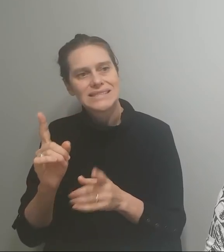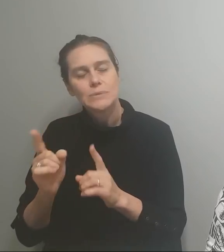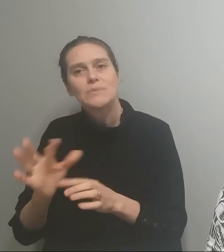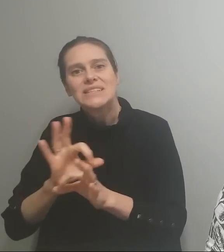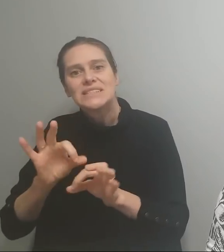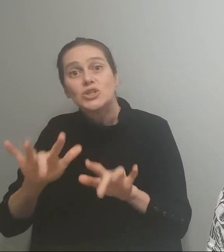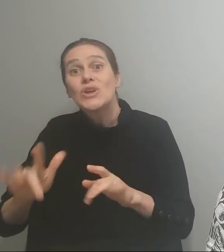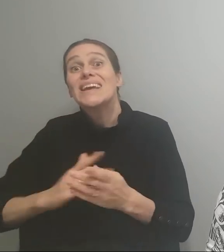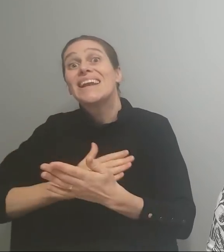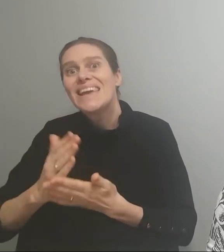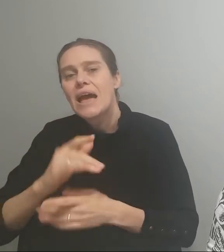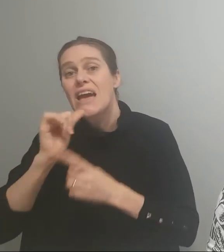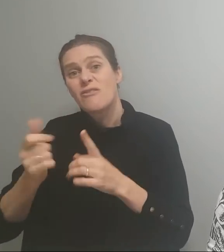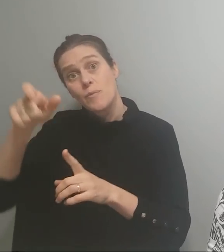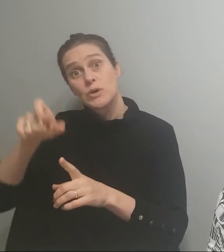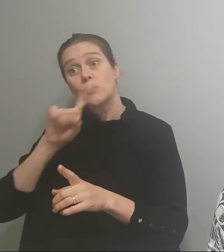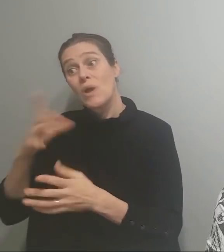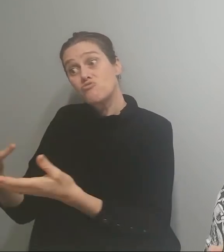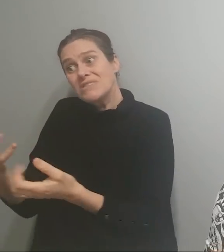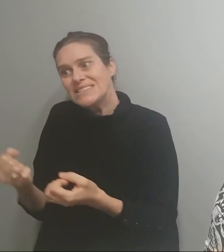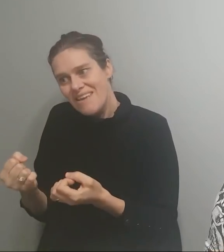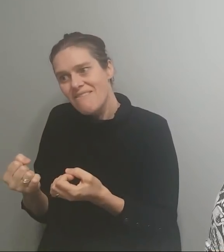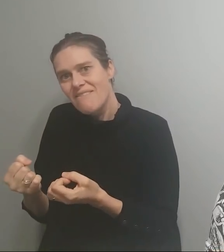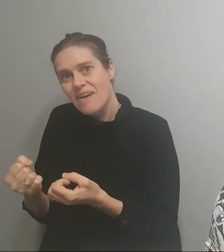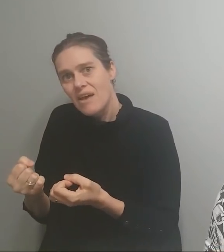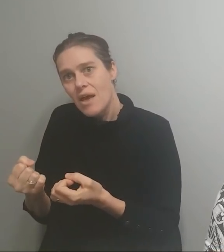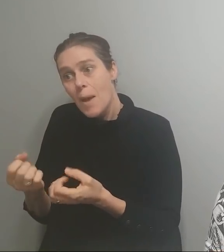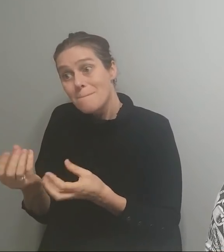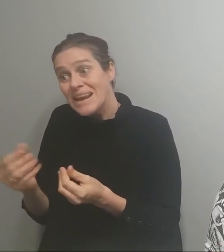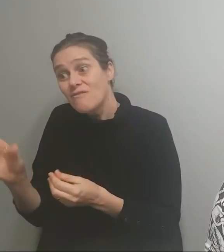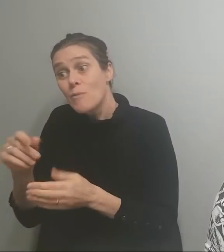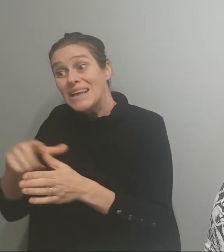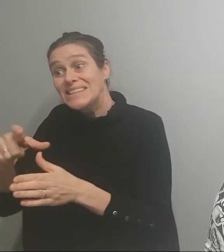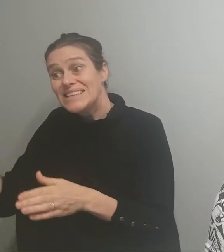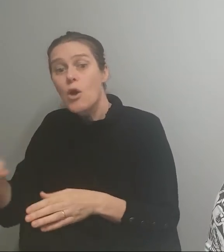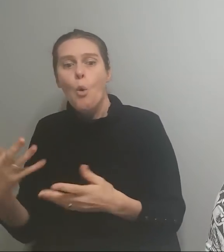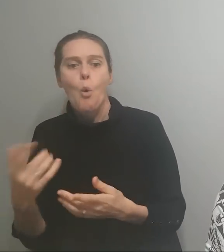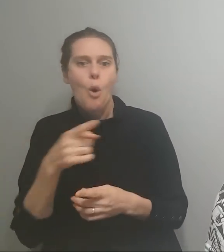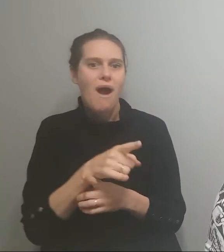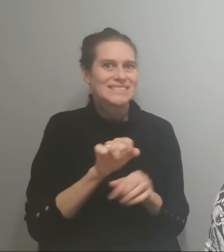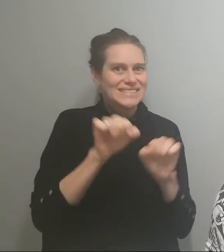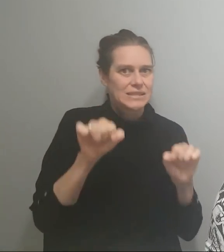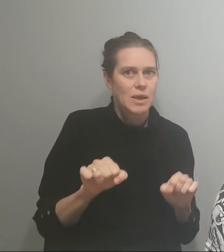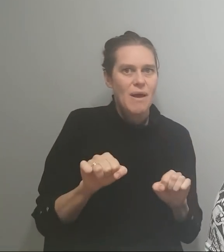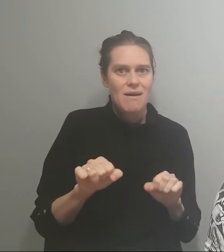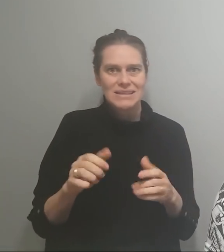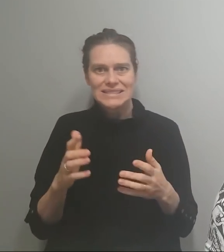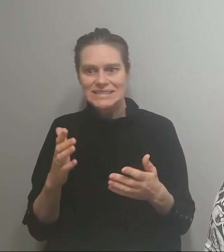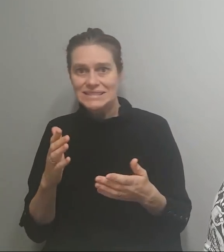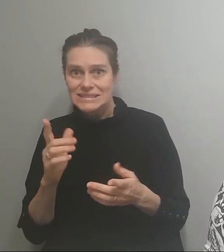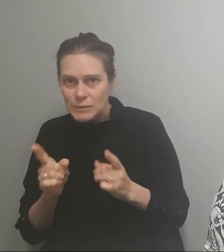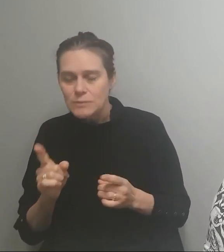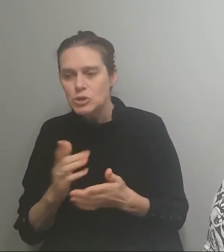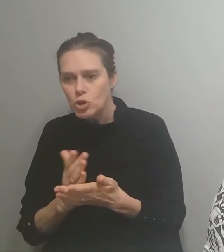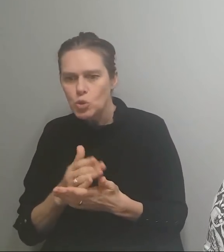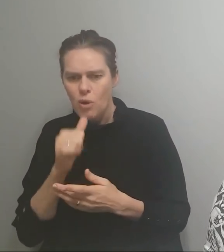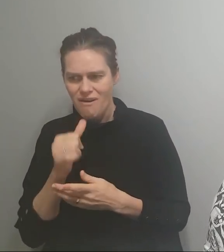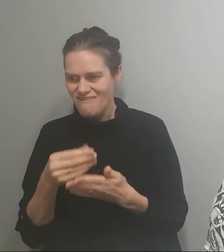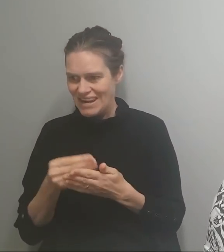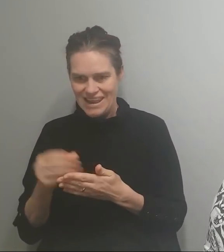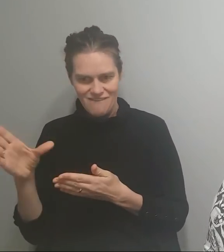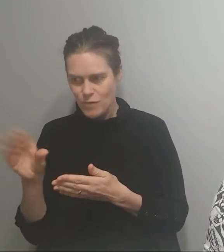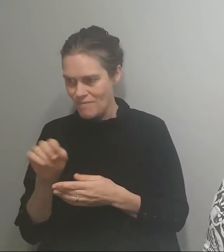person will receive support from the disability support system or ACC. So we're thinking about it would be good if the disabled person in whānau